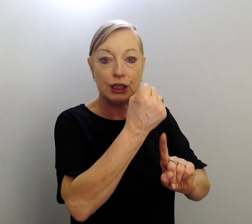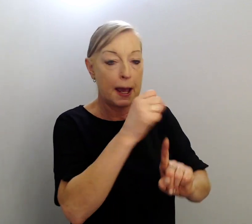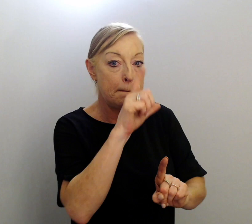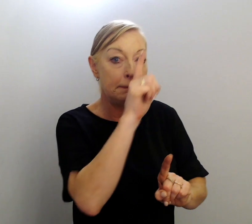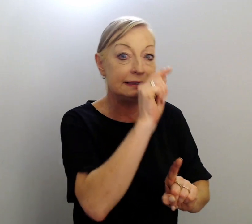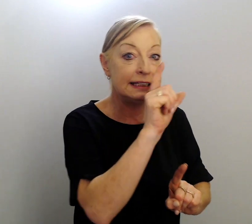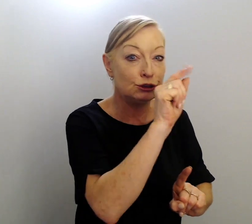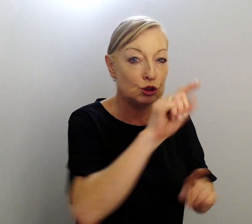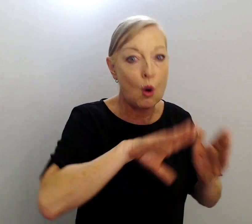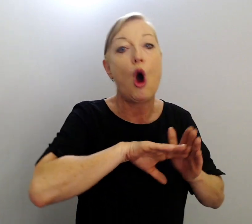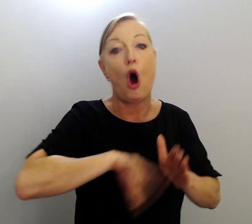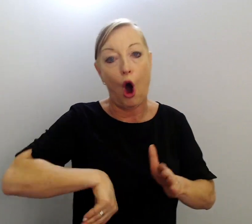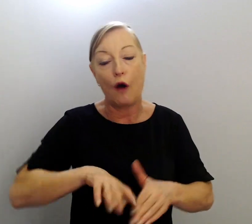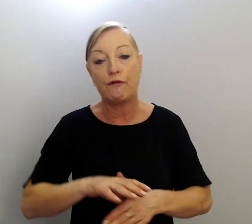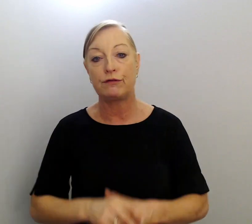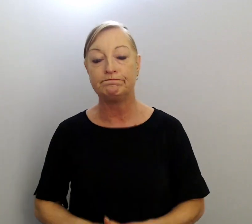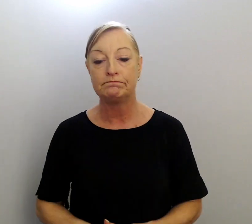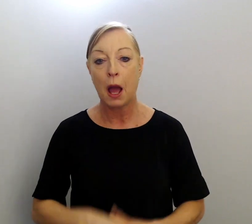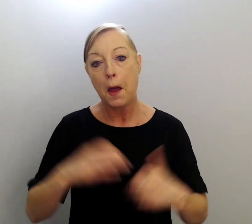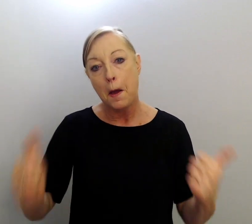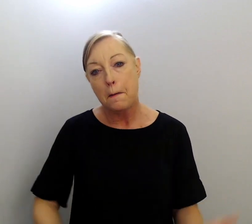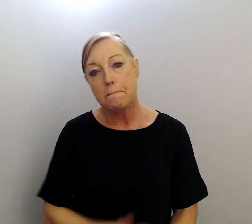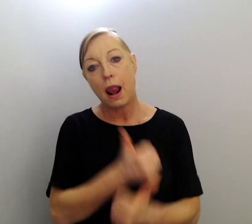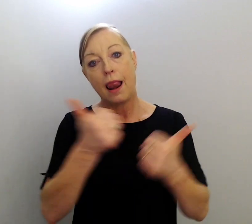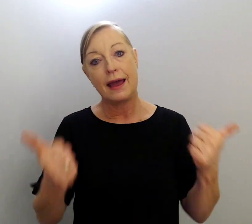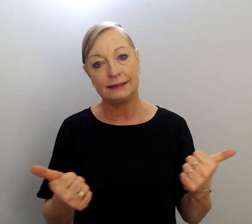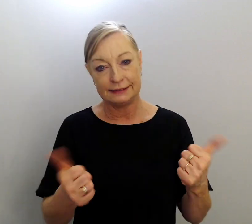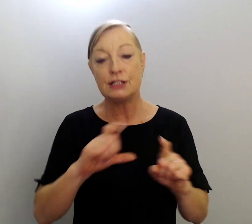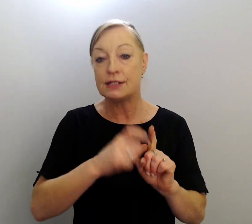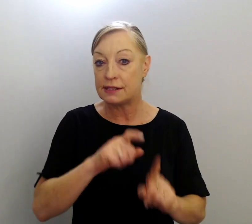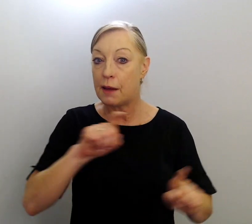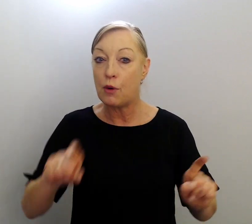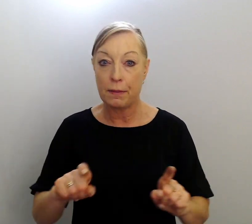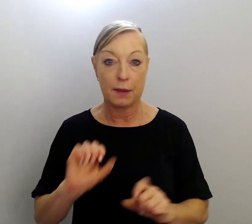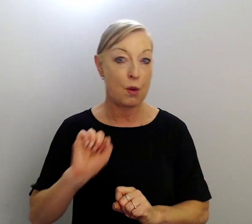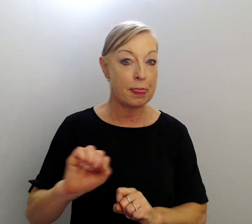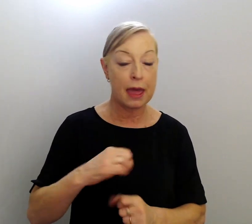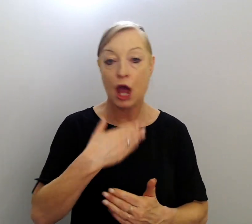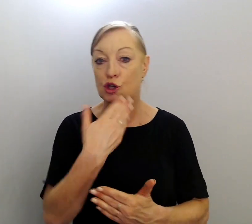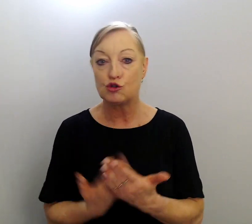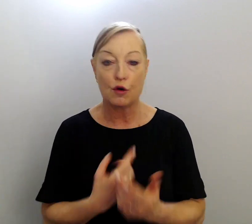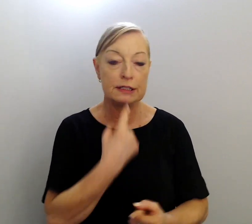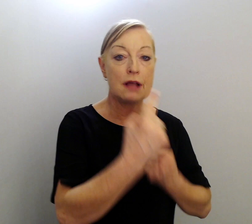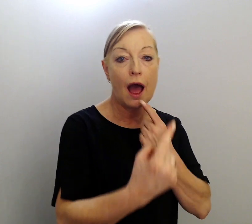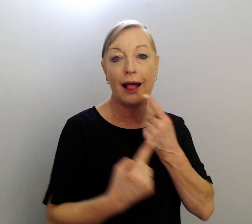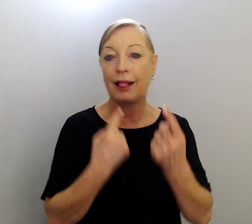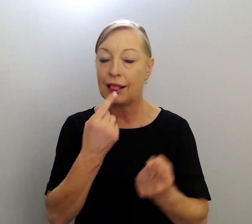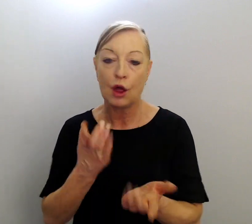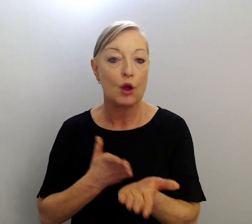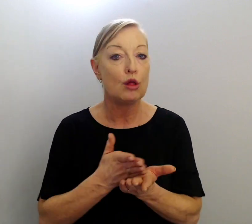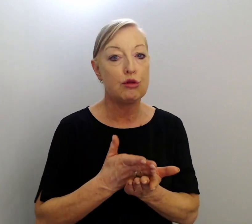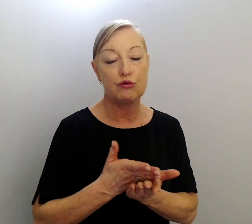from achieving our potential. Hundreds of disabled people shared their stories during the